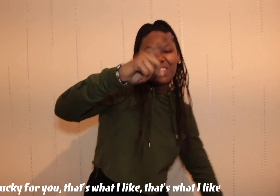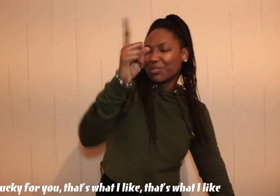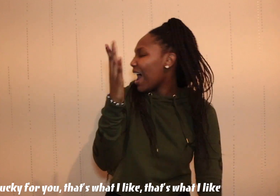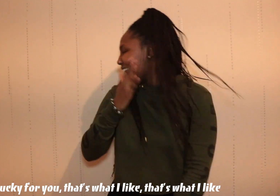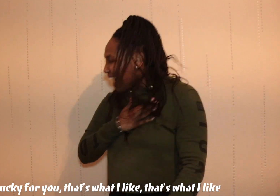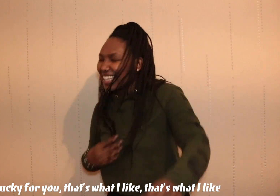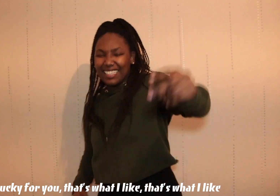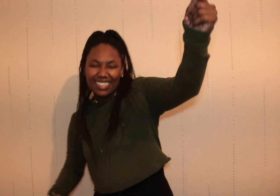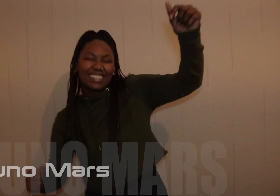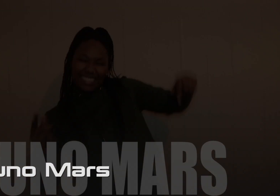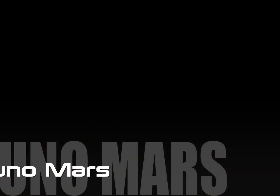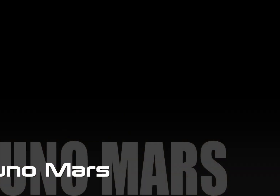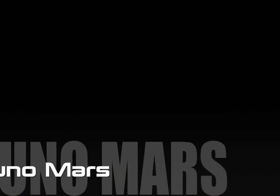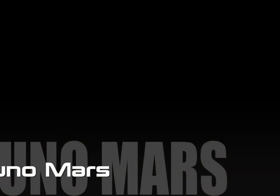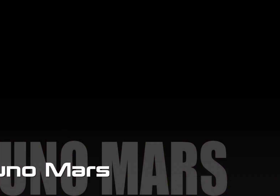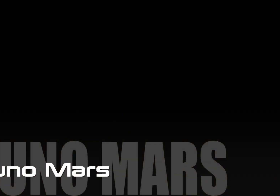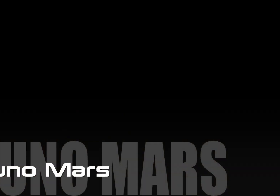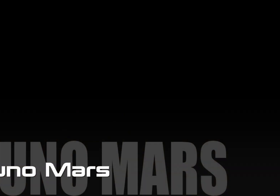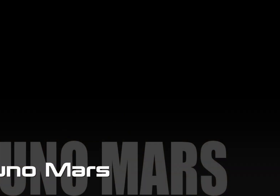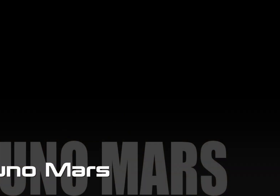that's what I like That's what I like, that's what I like